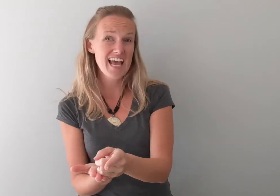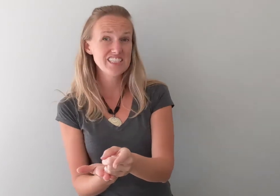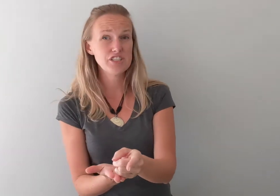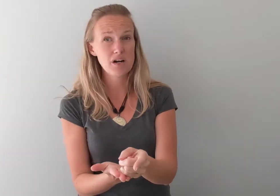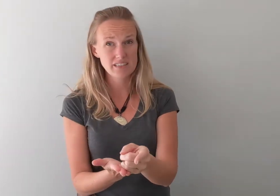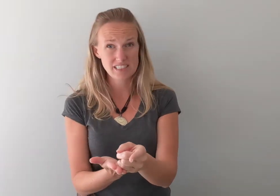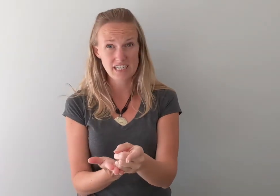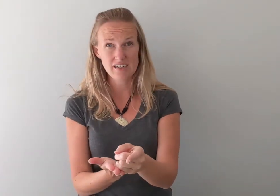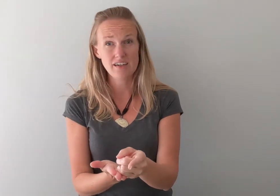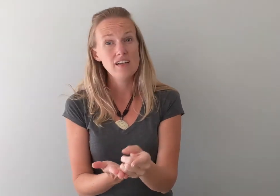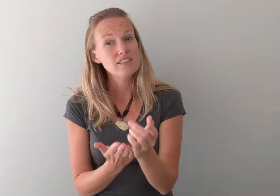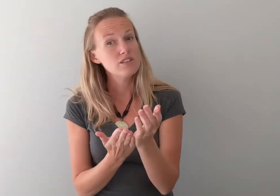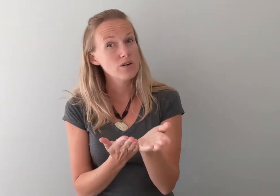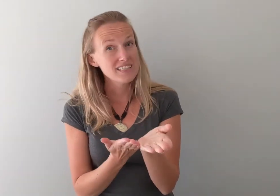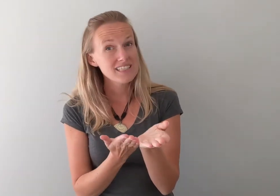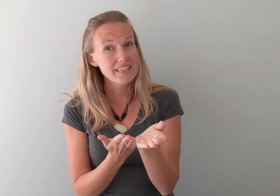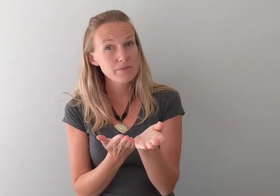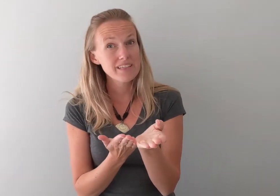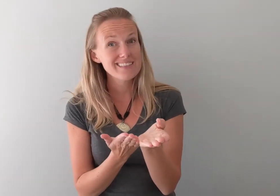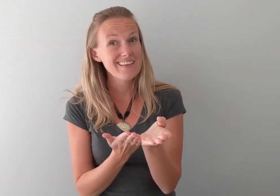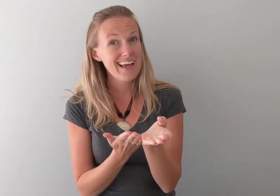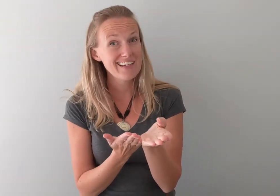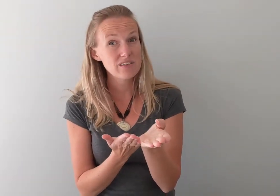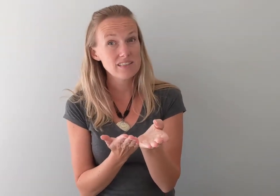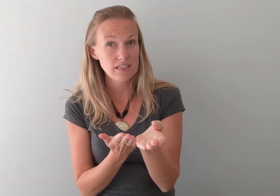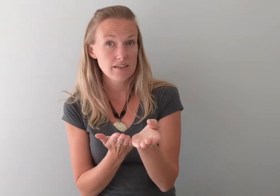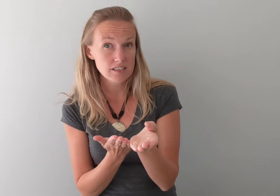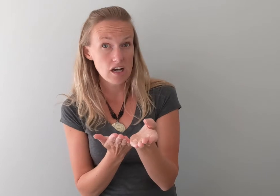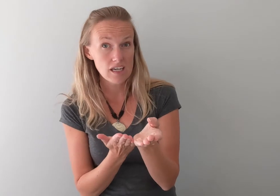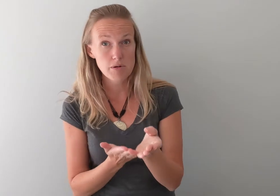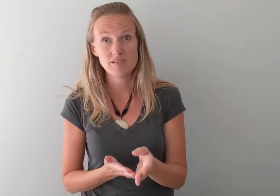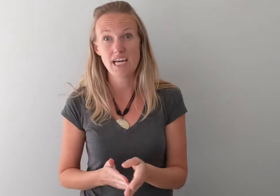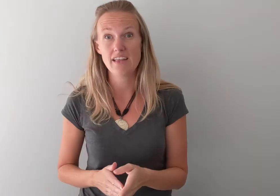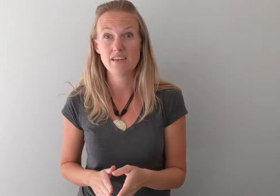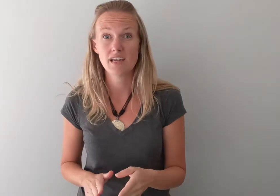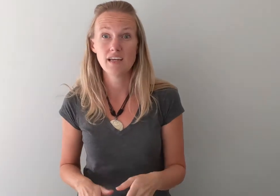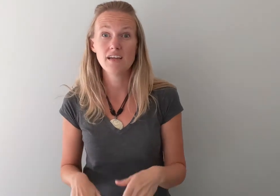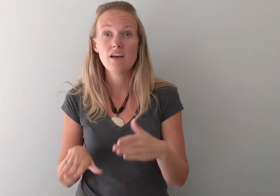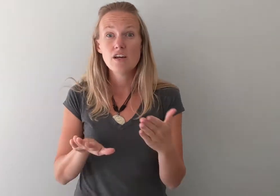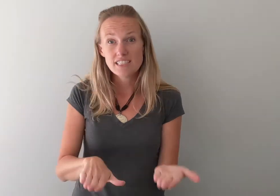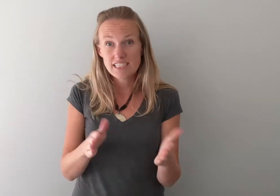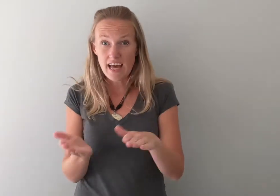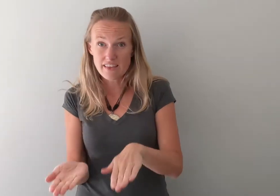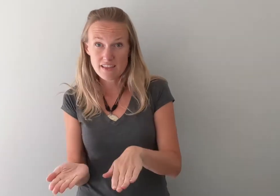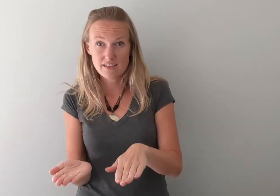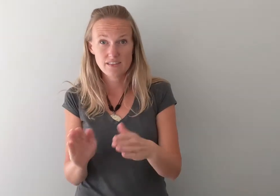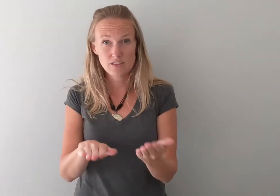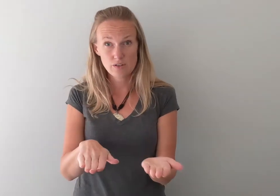end draws near. So in this case, when they say the end draws near, they're talking about death, okay? Death. So you